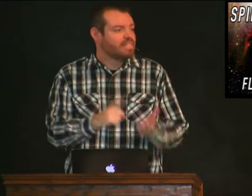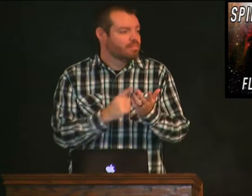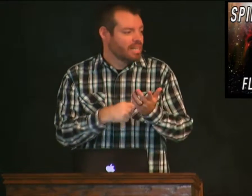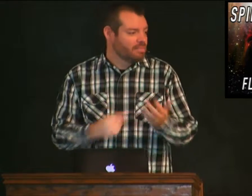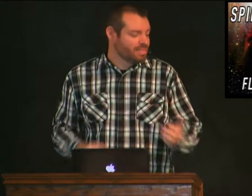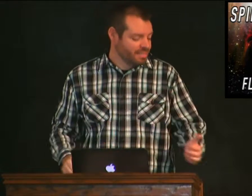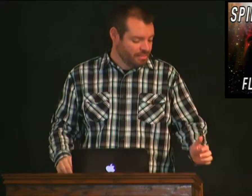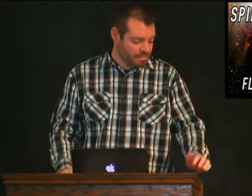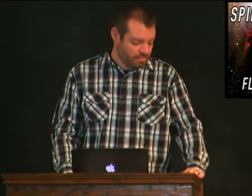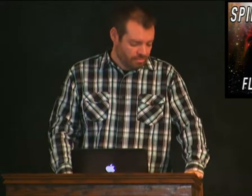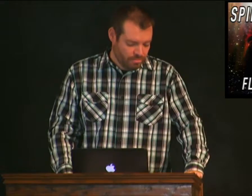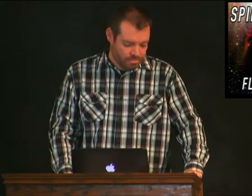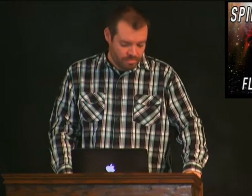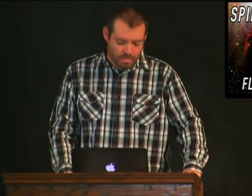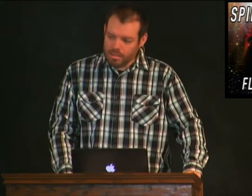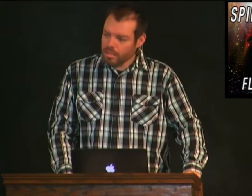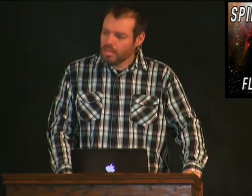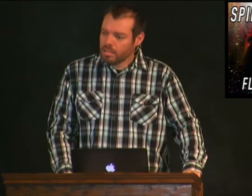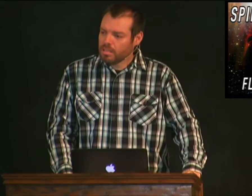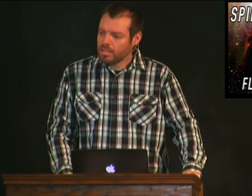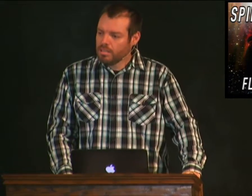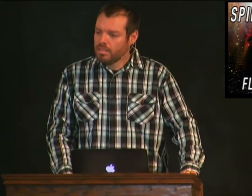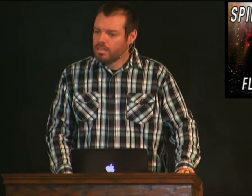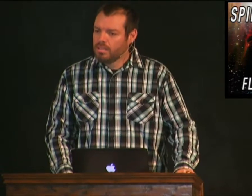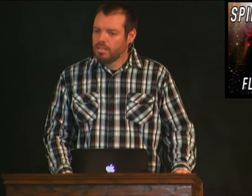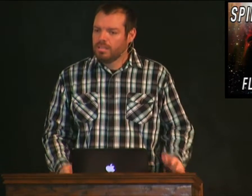God's funny sometimes.